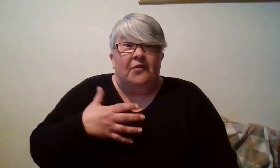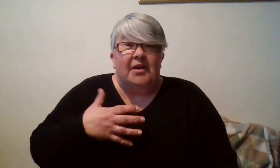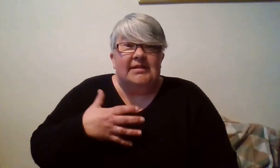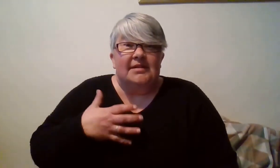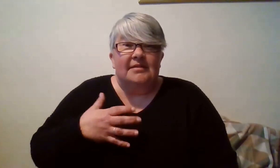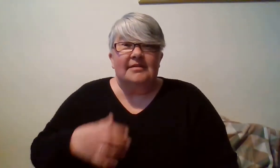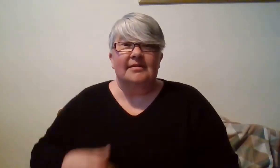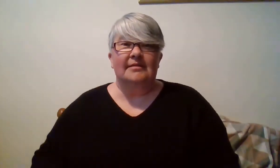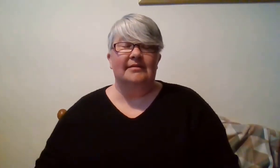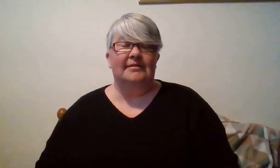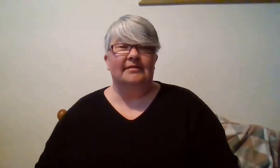Frightened.